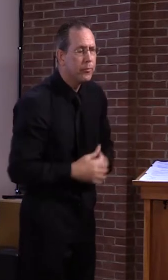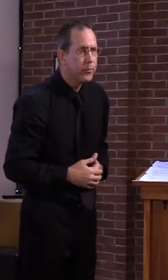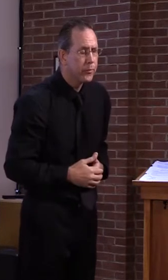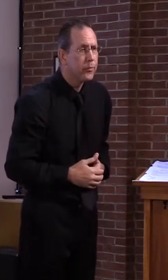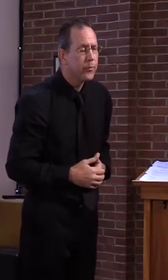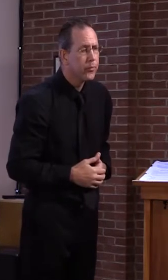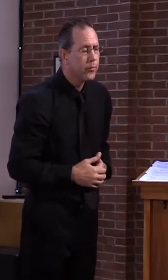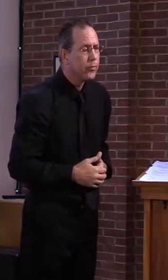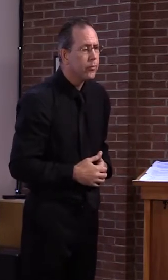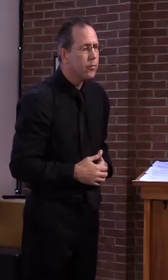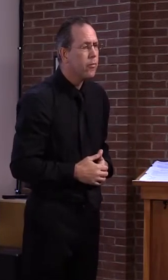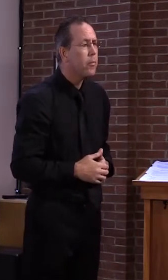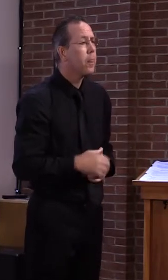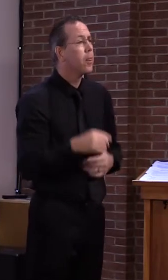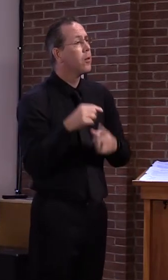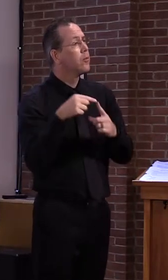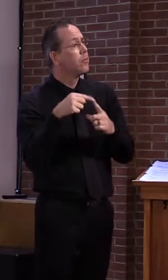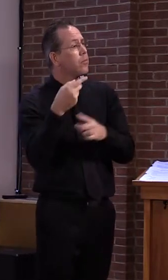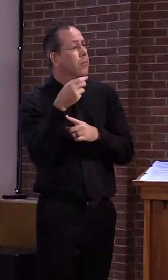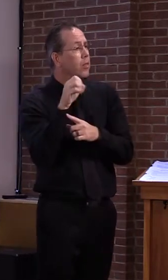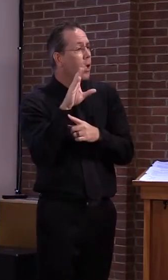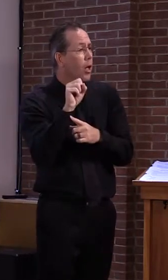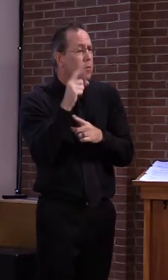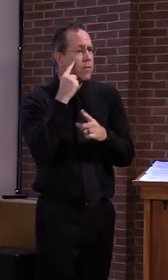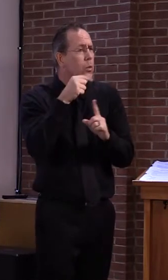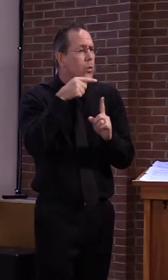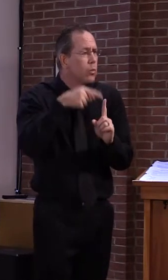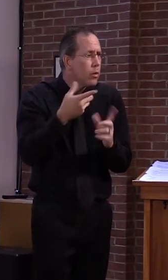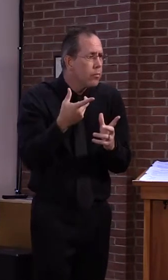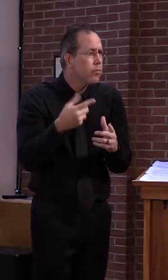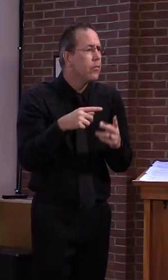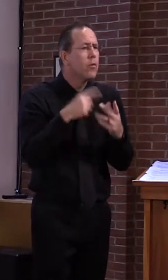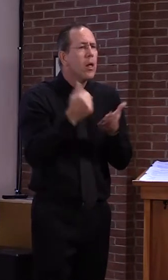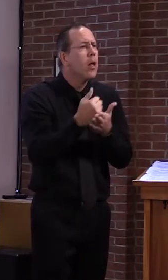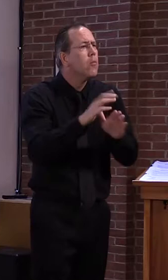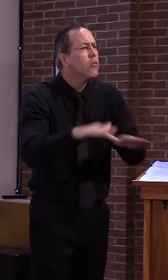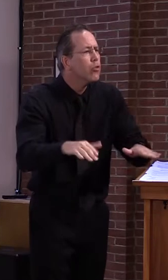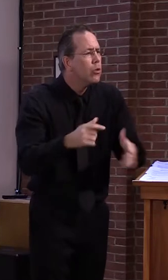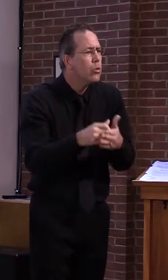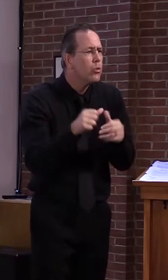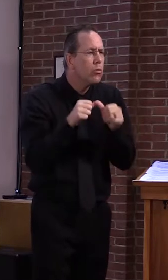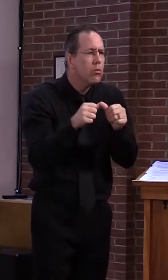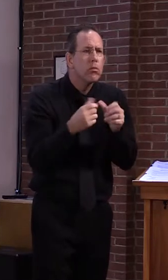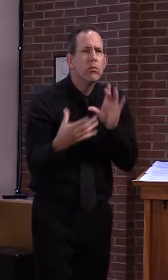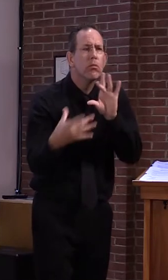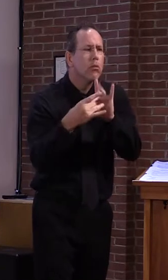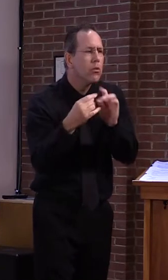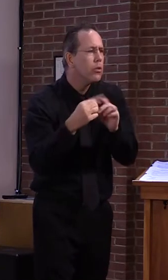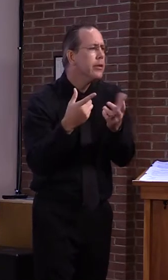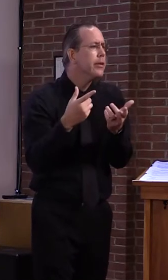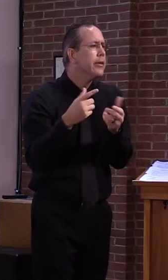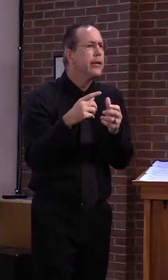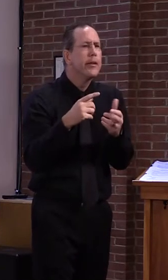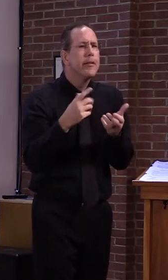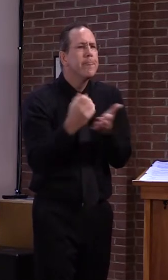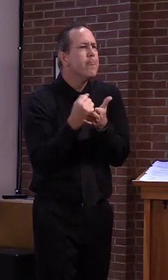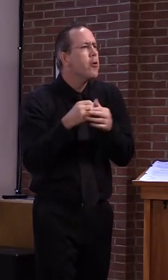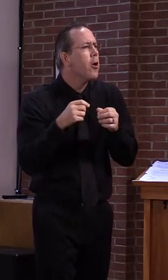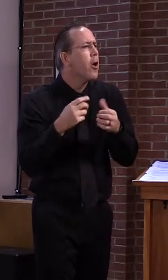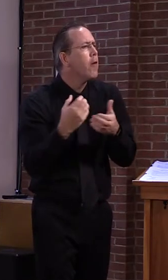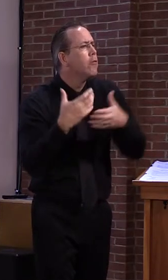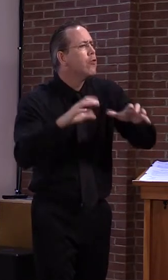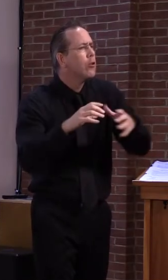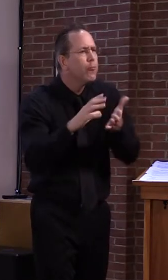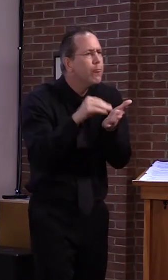responsible for connecting children to their education. The educational services will be delivered by the school